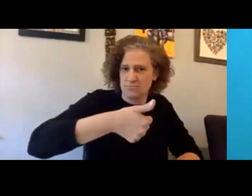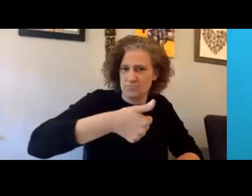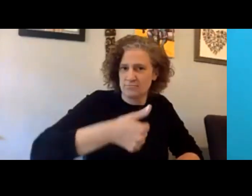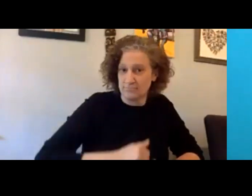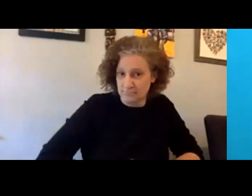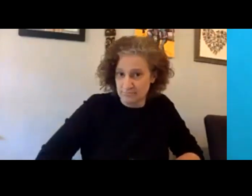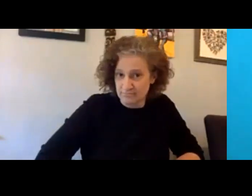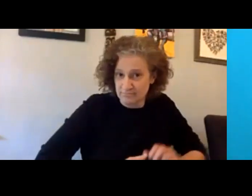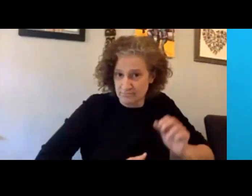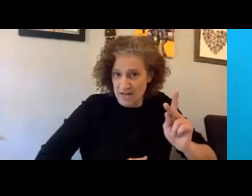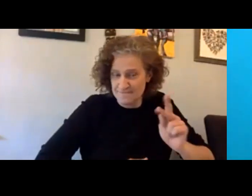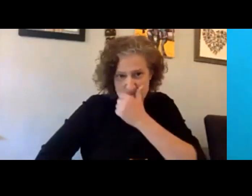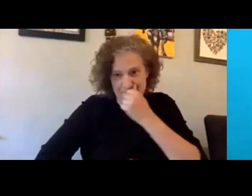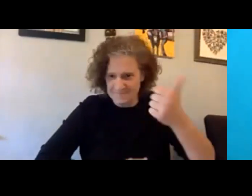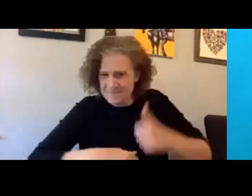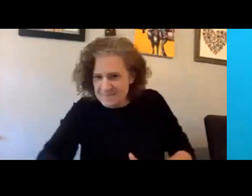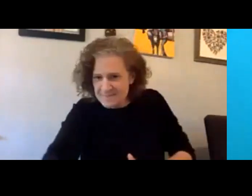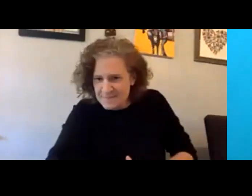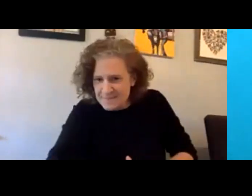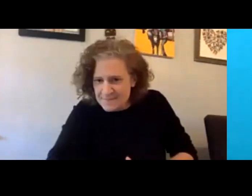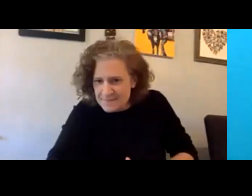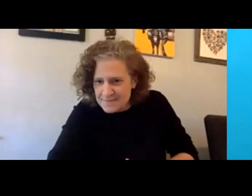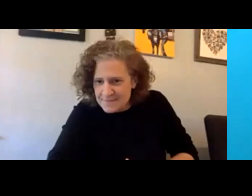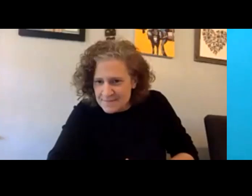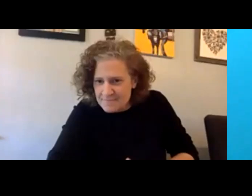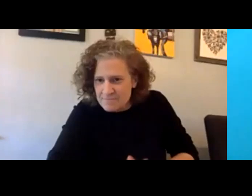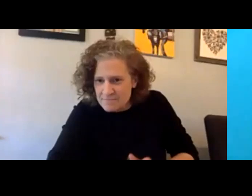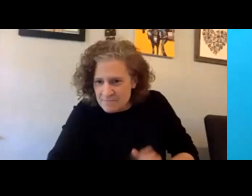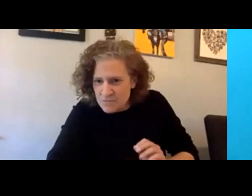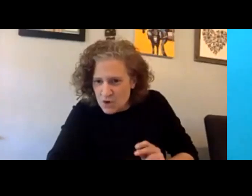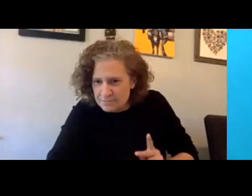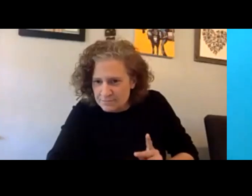and tomorrow. Okay, all right, great.